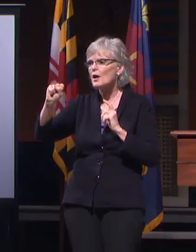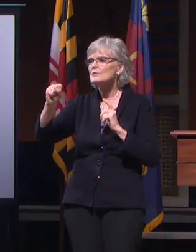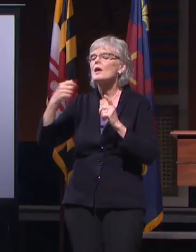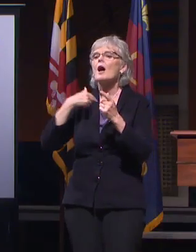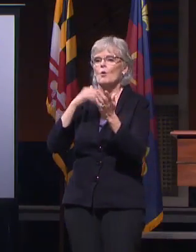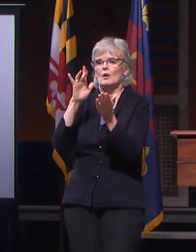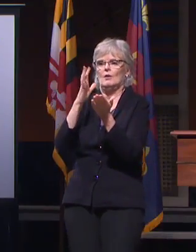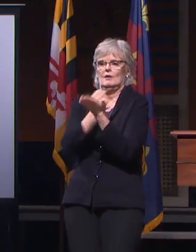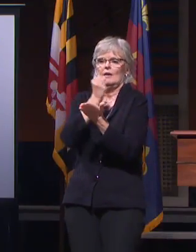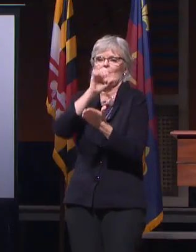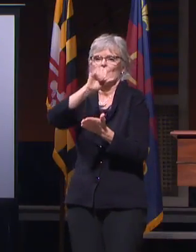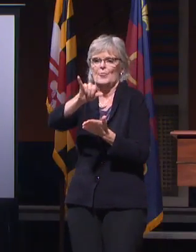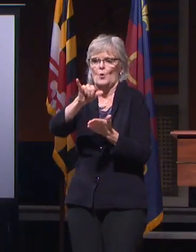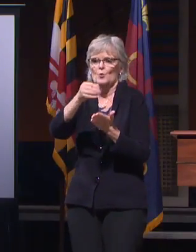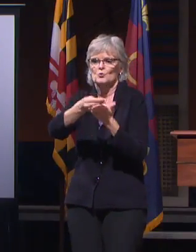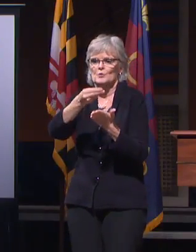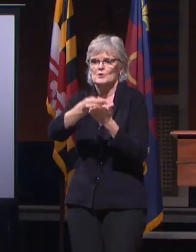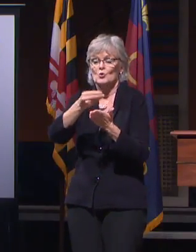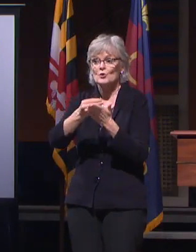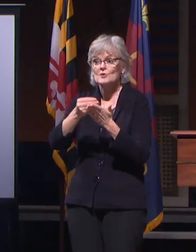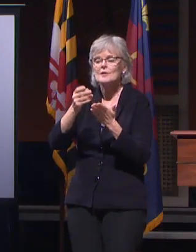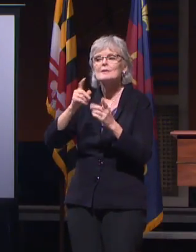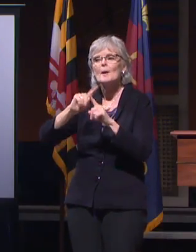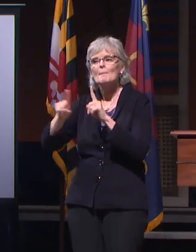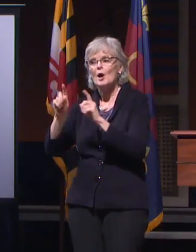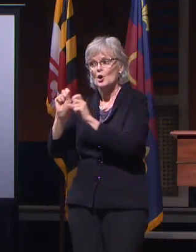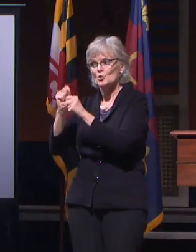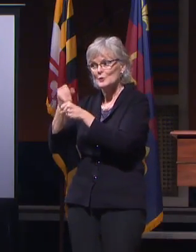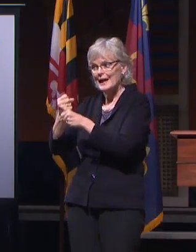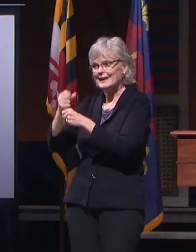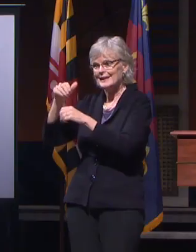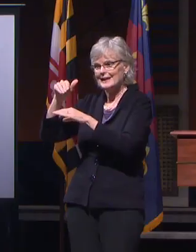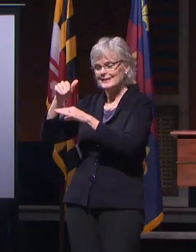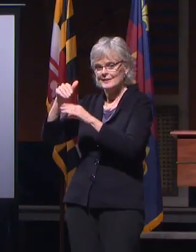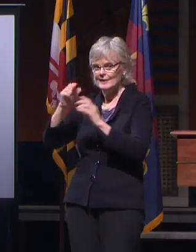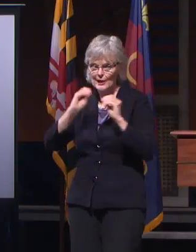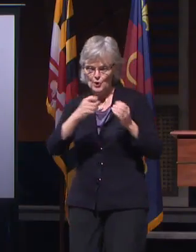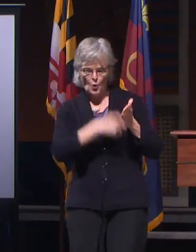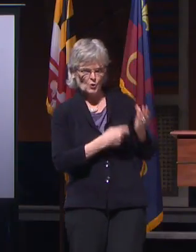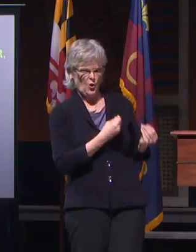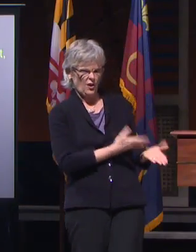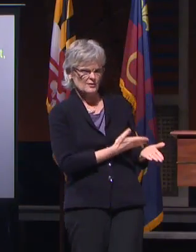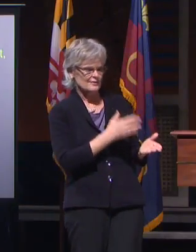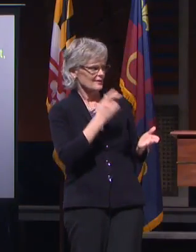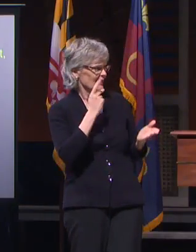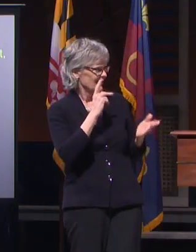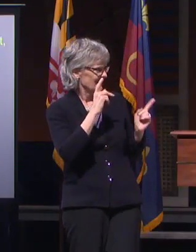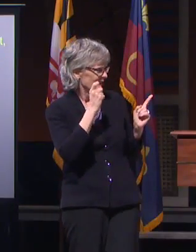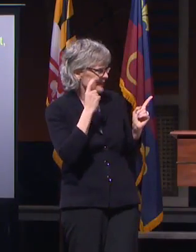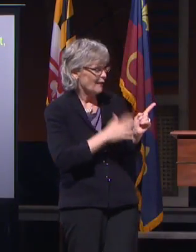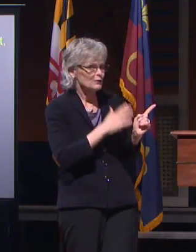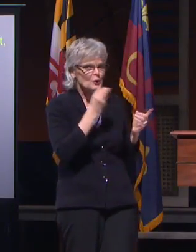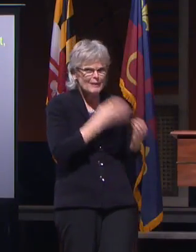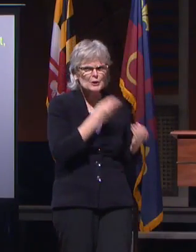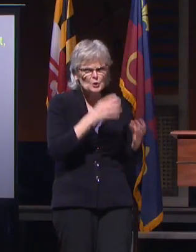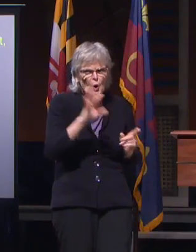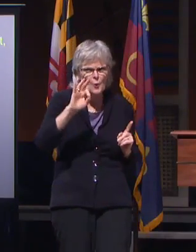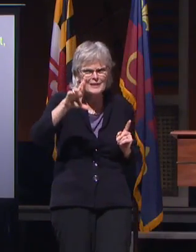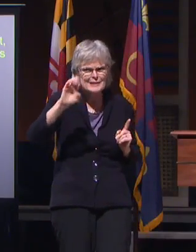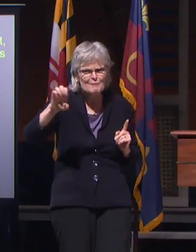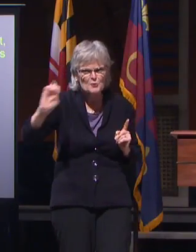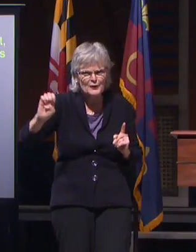into those resources and create for free, no cost, Secretary, Governor, Lieutenant Governor, it's free,